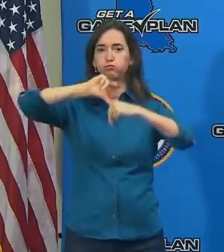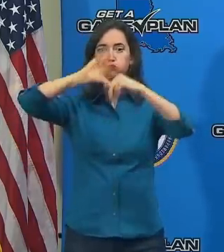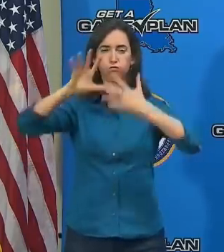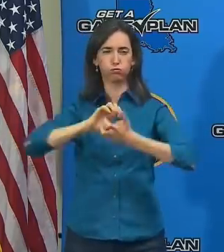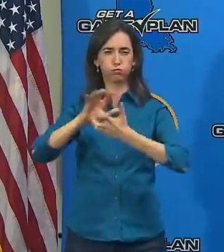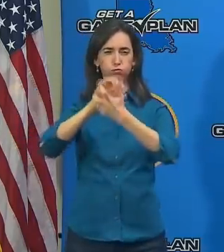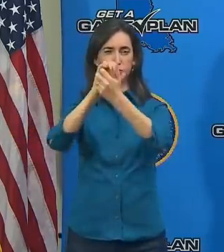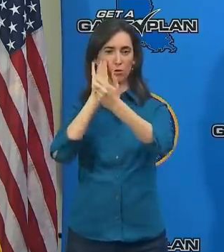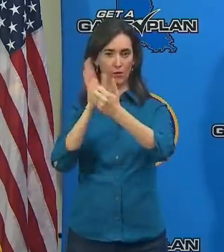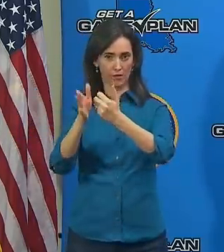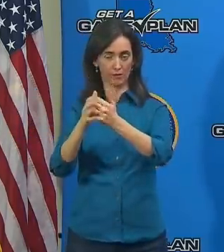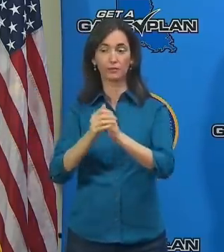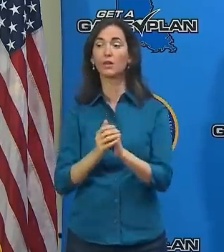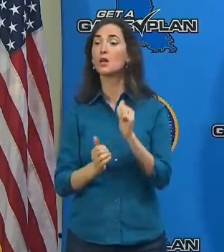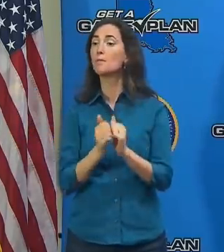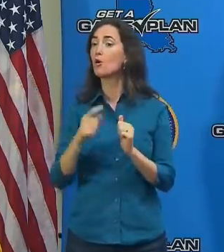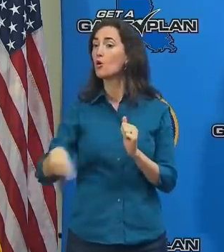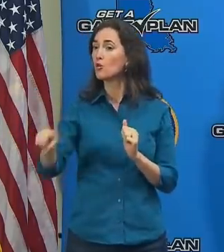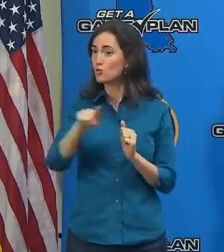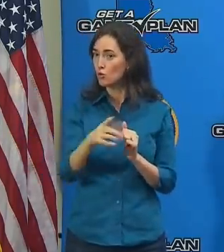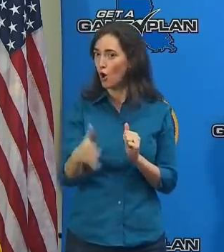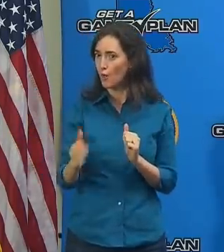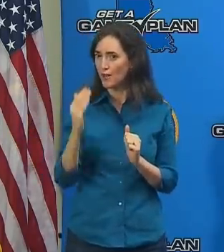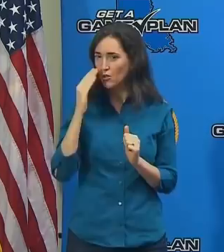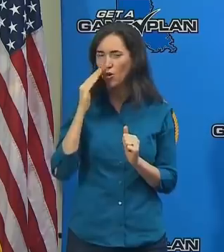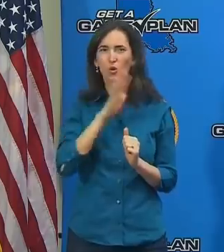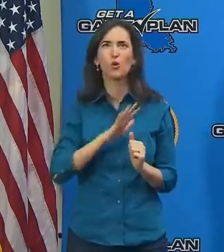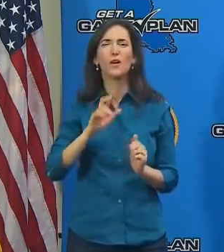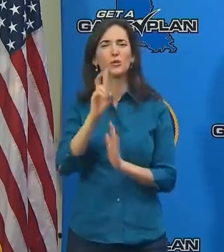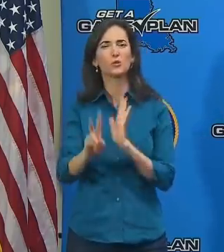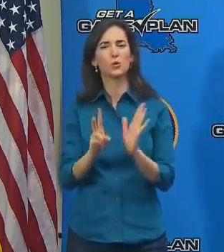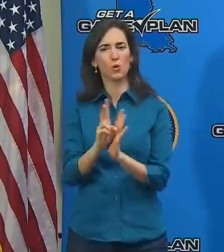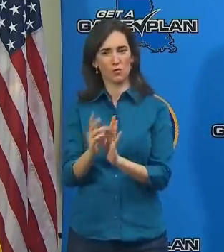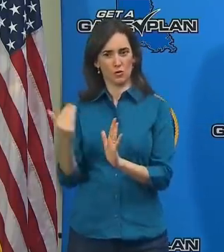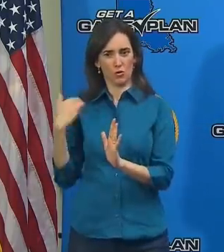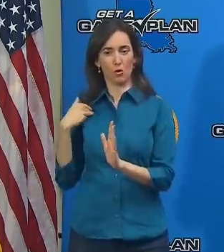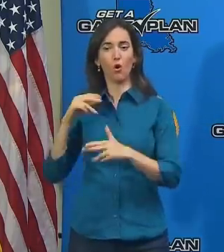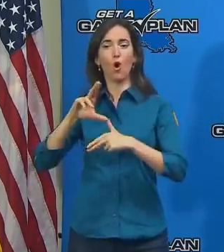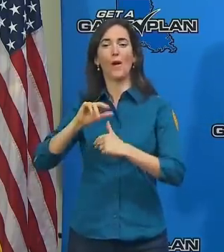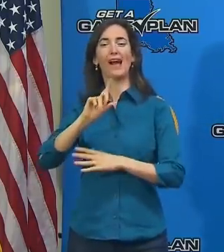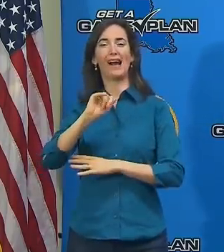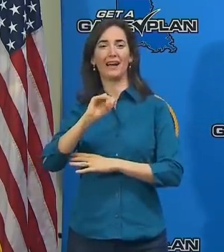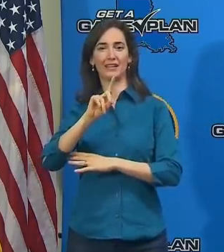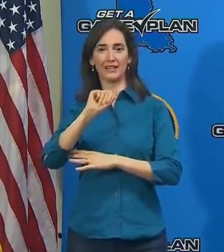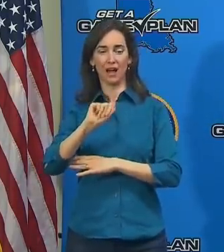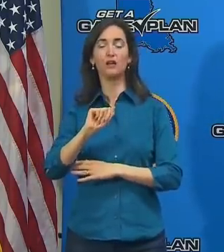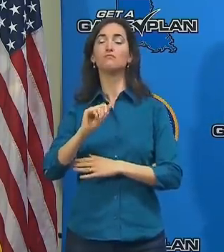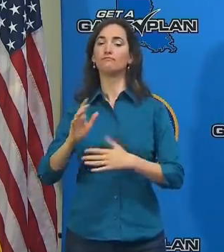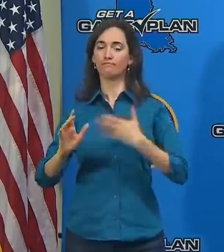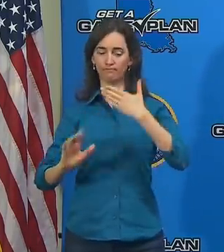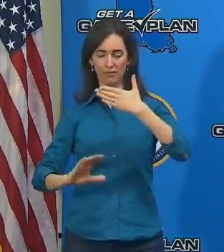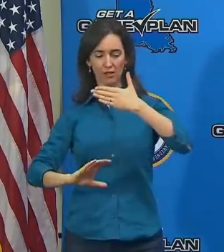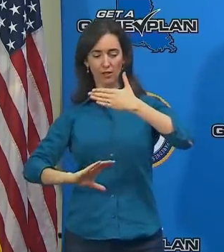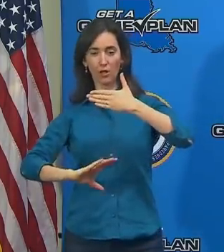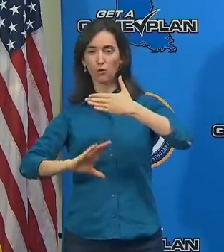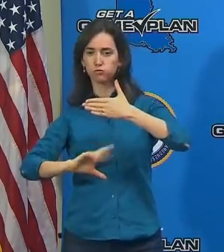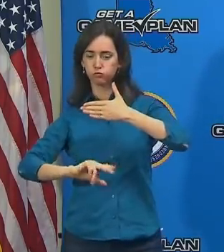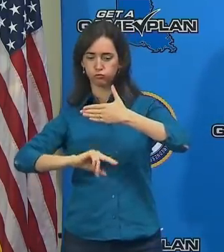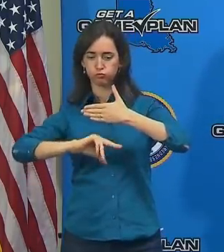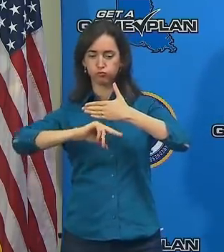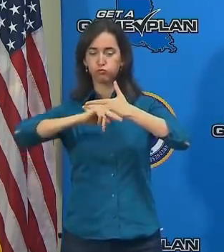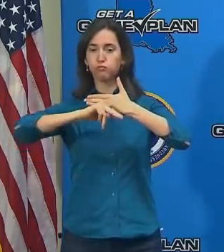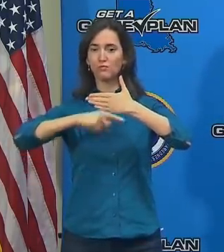probably aware by now, a couple of hours ago, Hurricane Ida made landfall officially at Port Fouchon